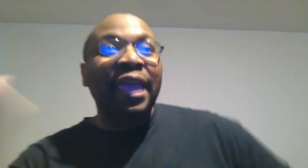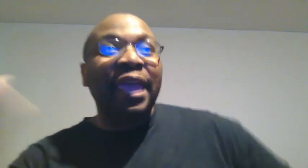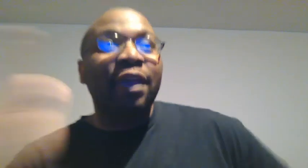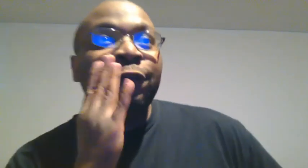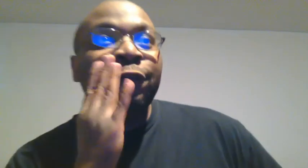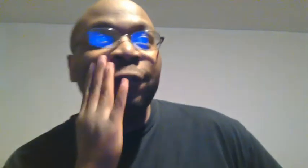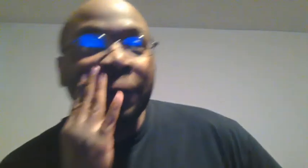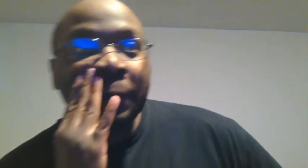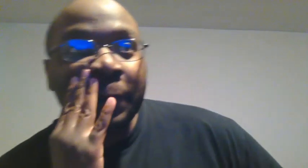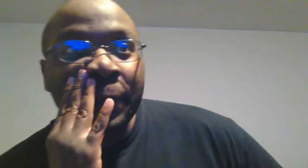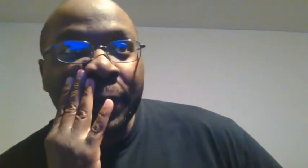if